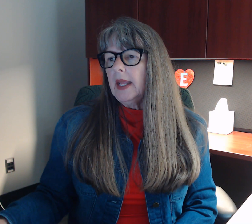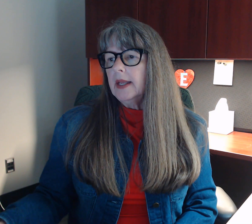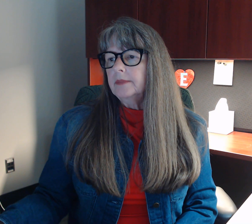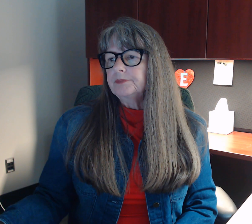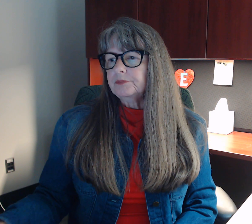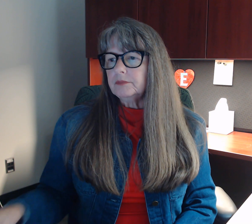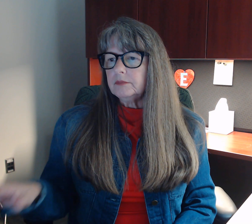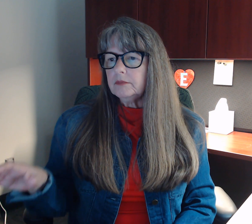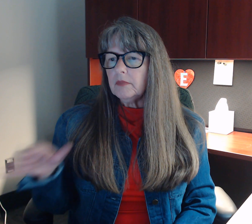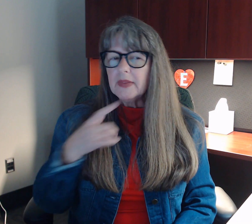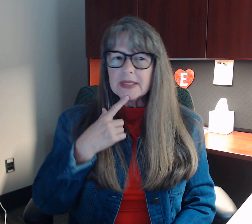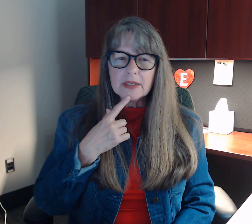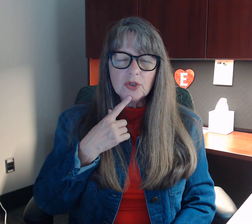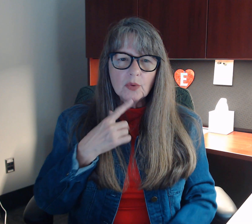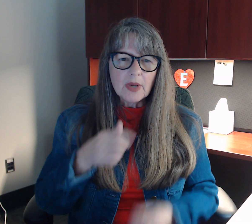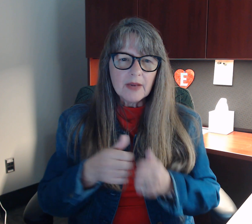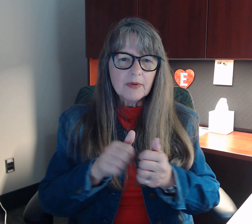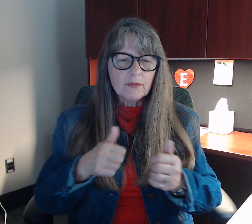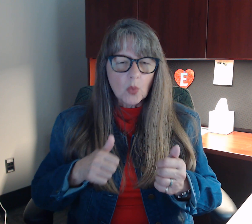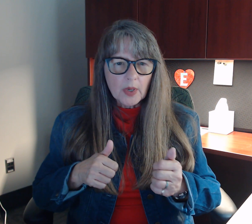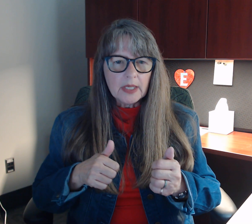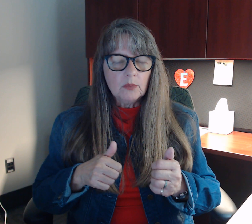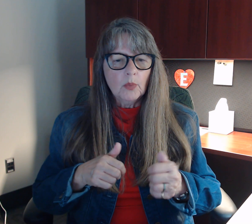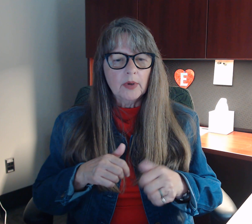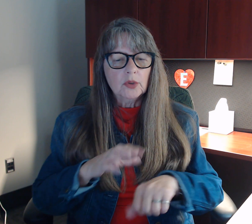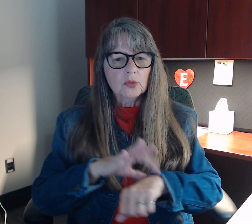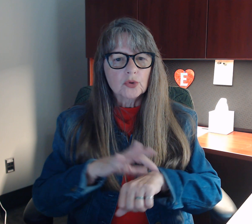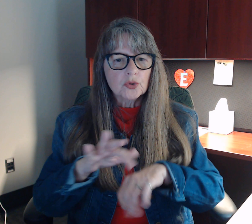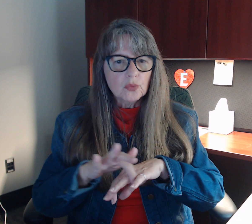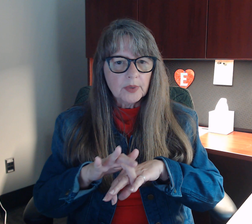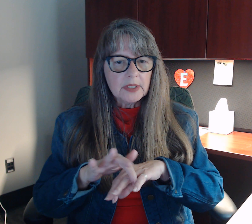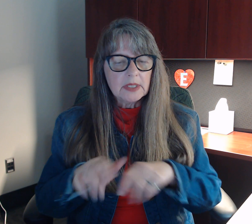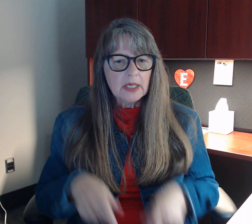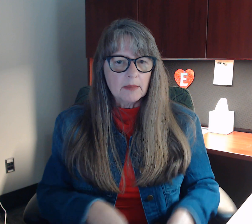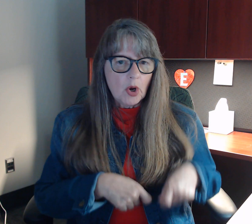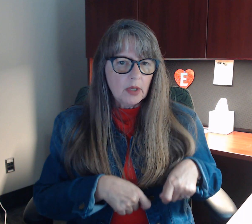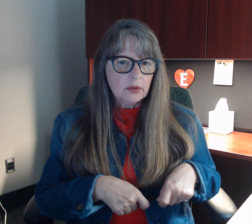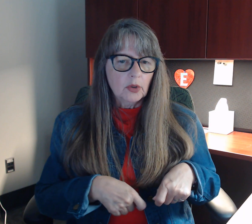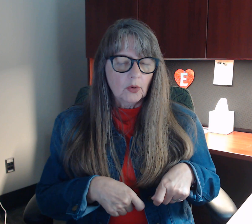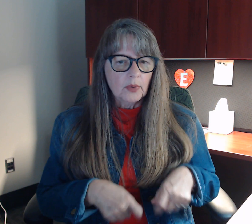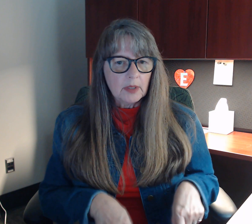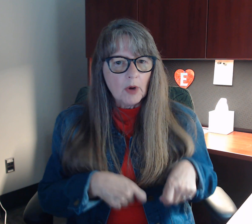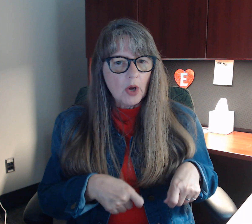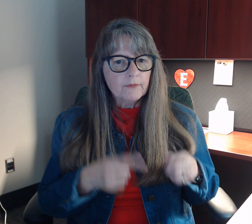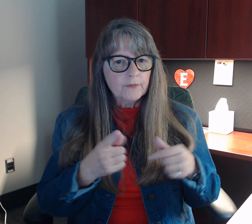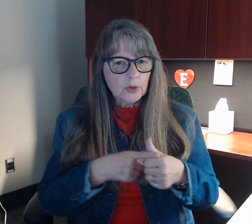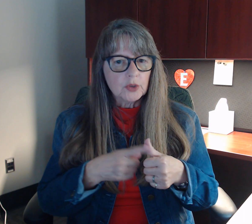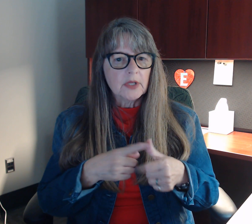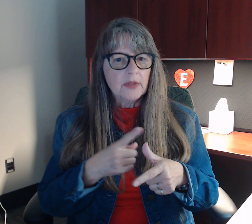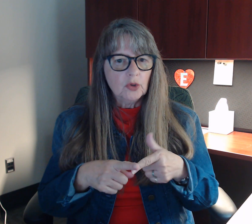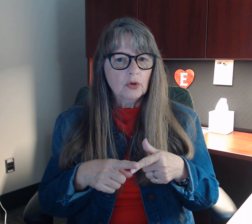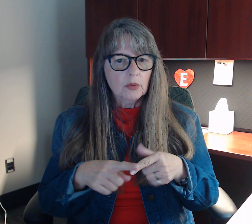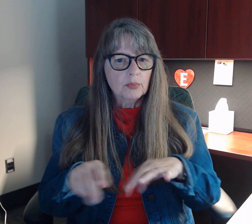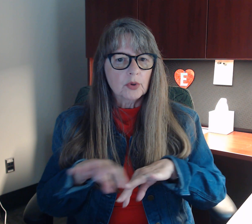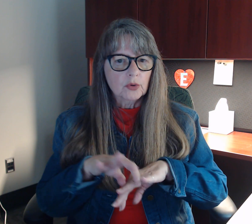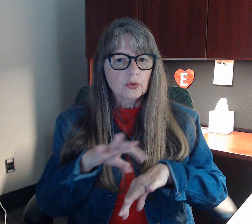And they said, kind of avoid wearing your jewelry to get them on. Get them on first, and then you can put on your